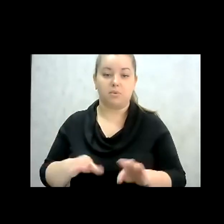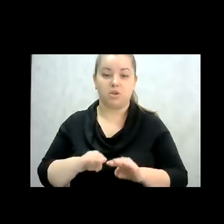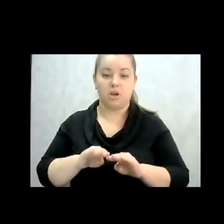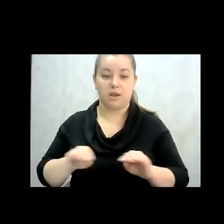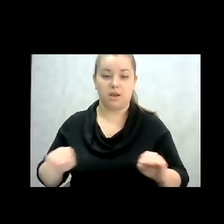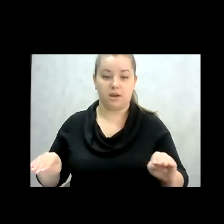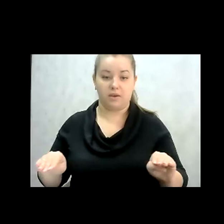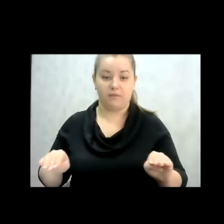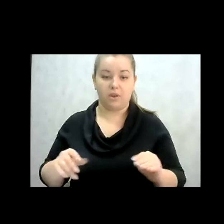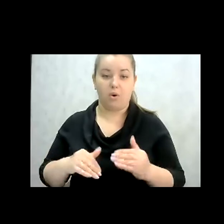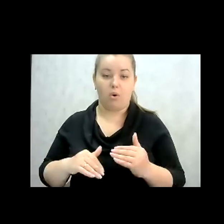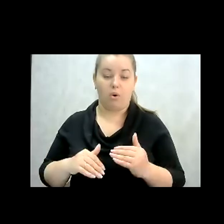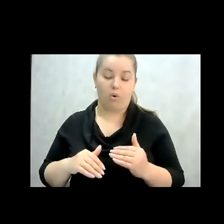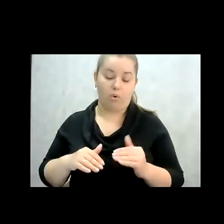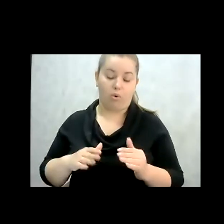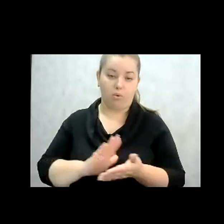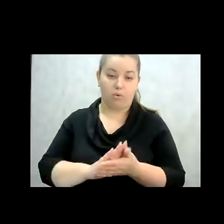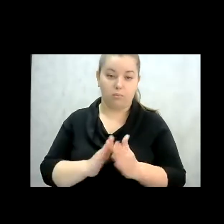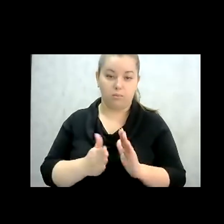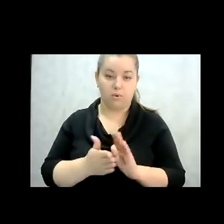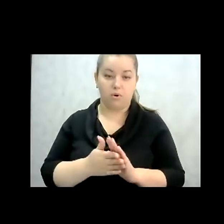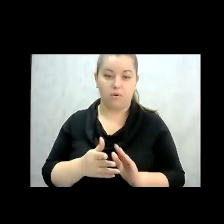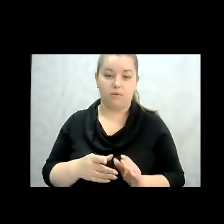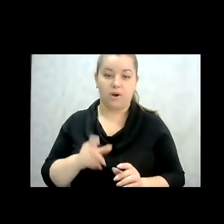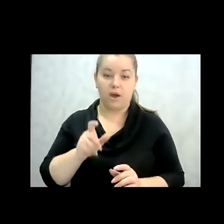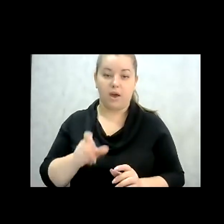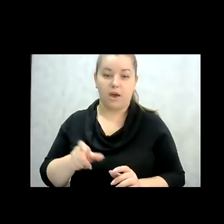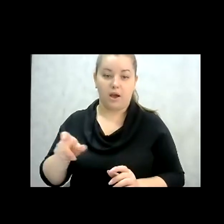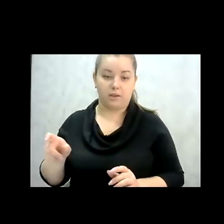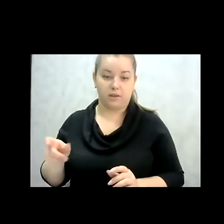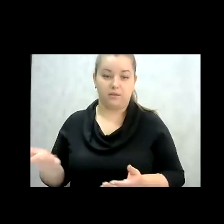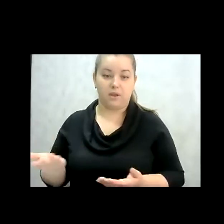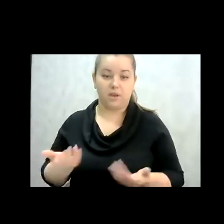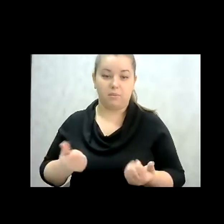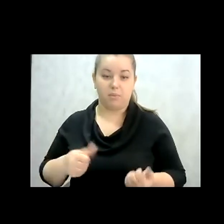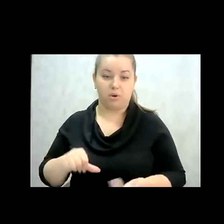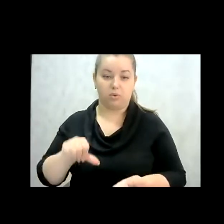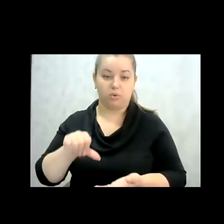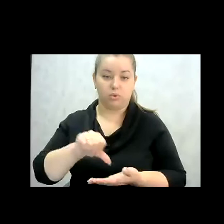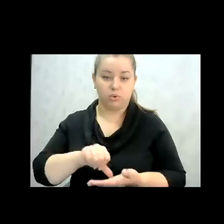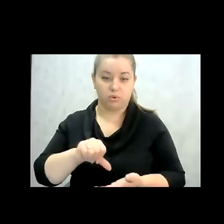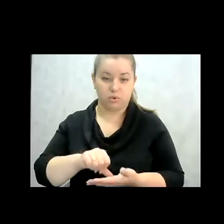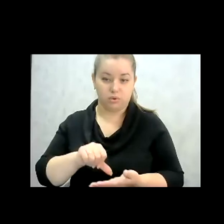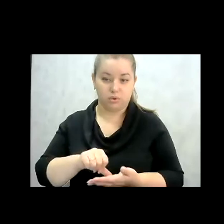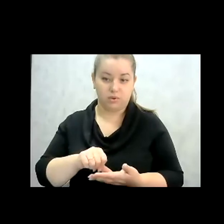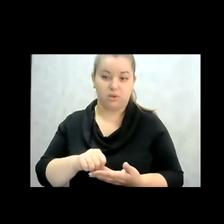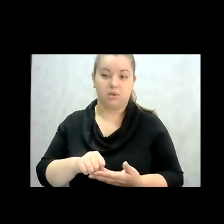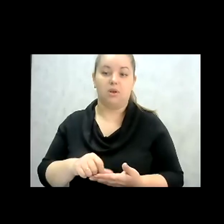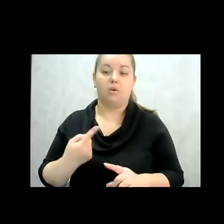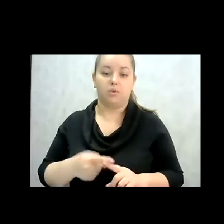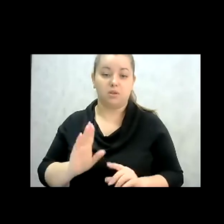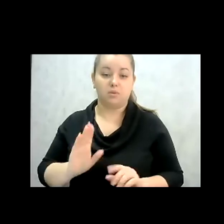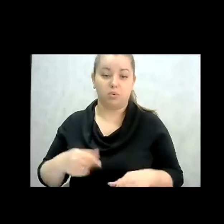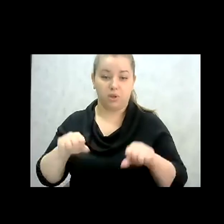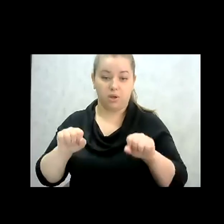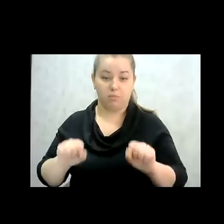will be an opportunity to discuss them further in detail. Also invite for questions and comments on this. But first, I